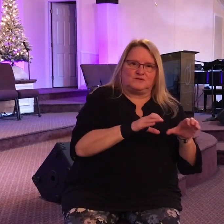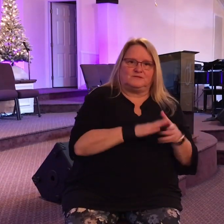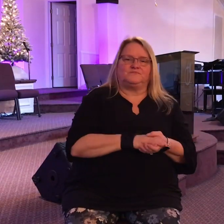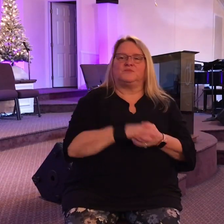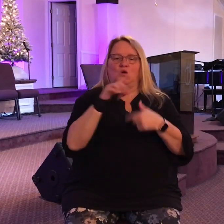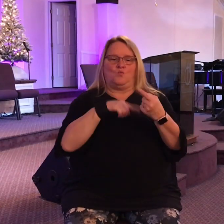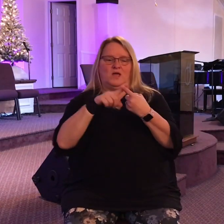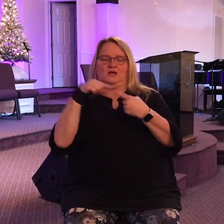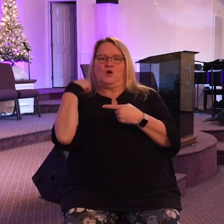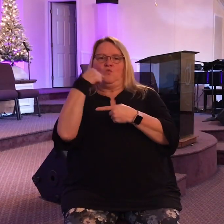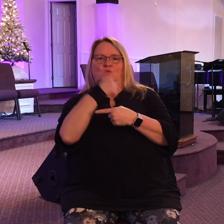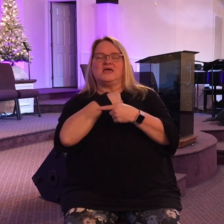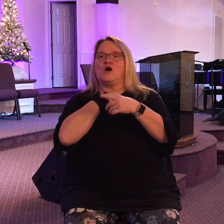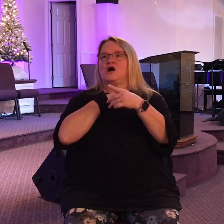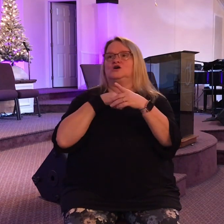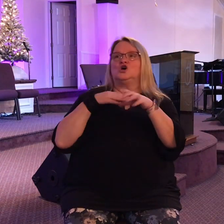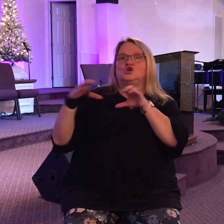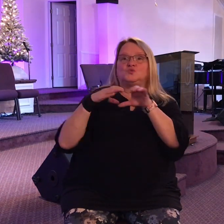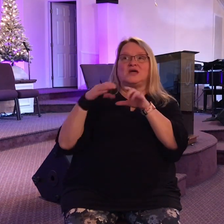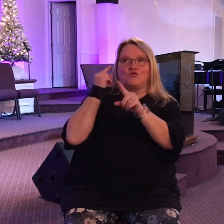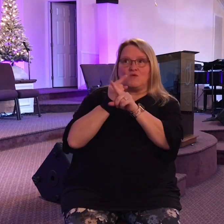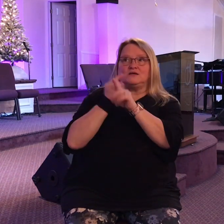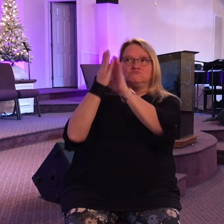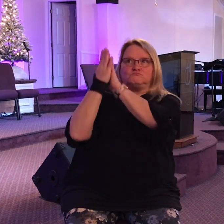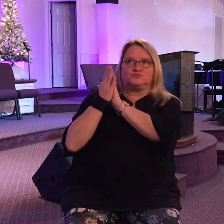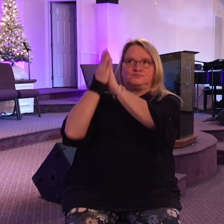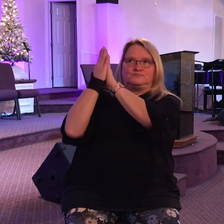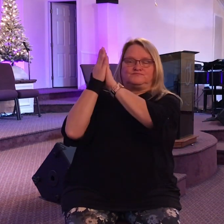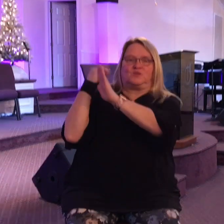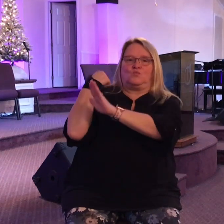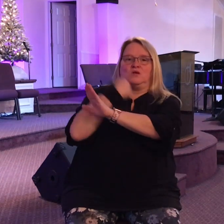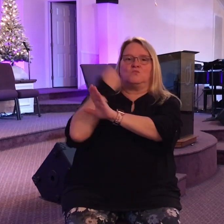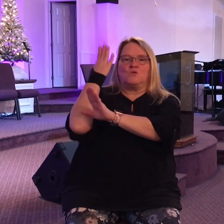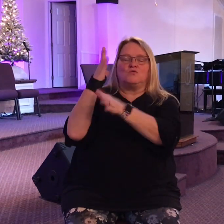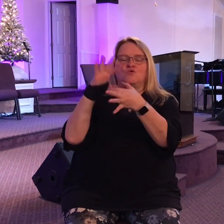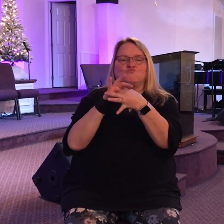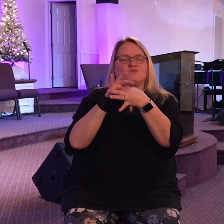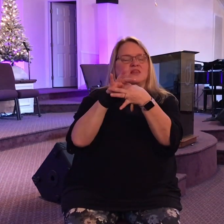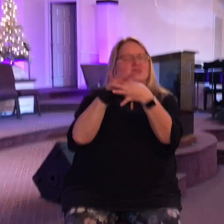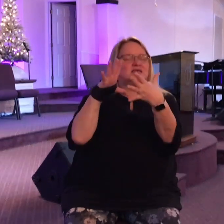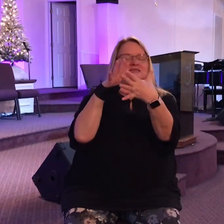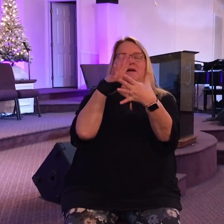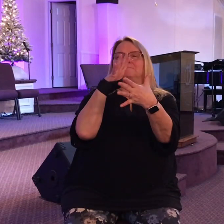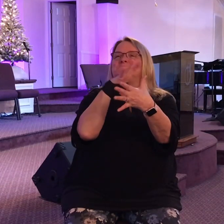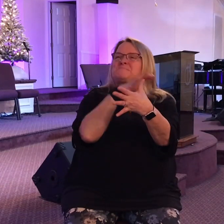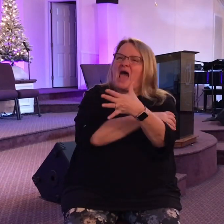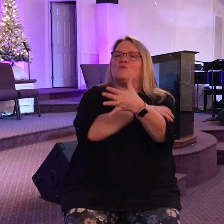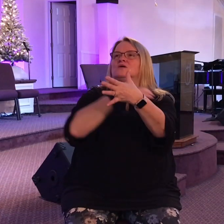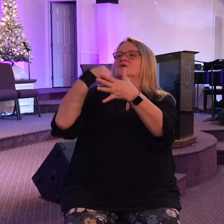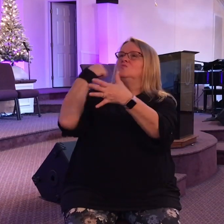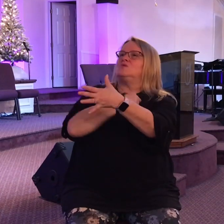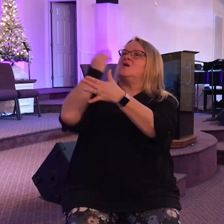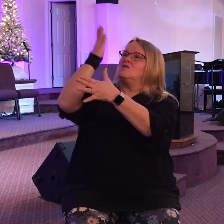in the building, and people who are brought here that are sick and hurting and wounded can leave here saying, I was in the presence